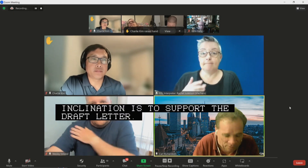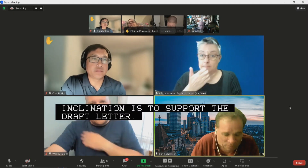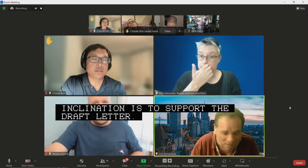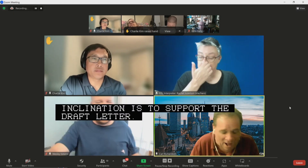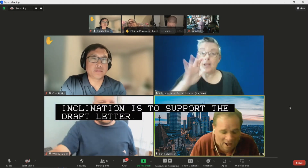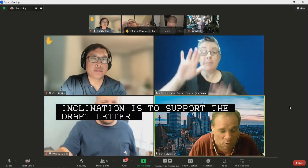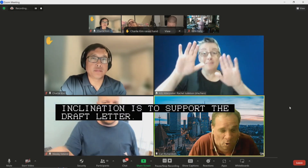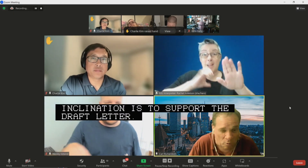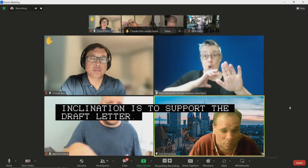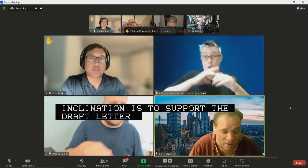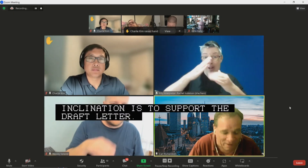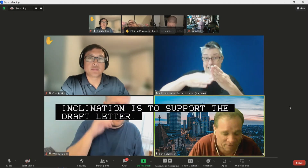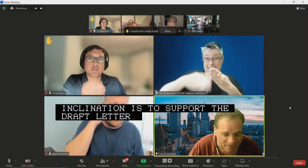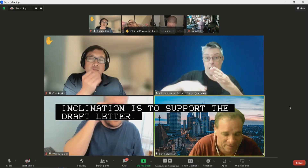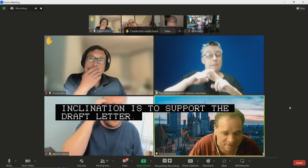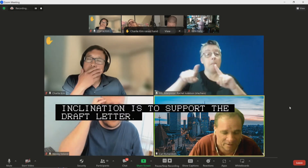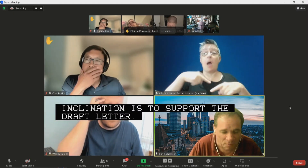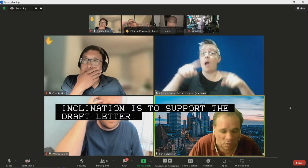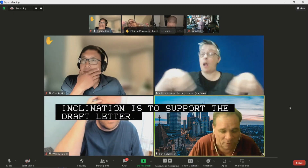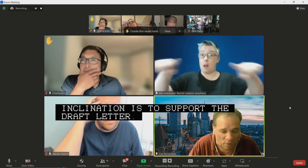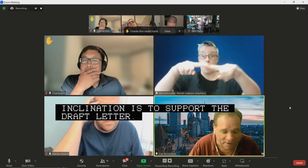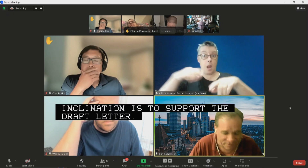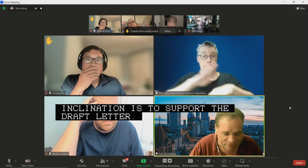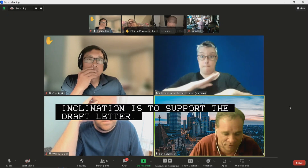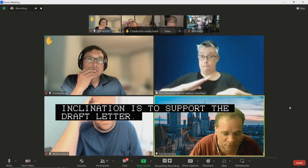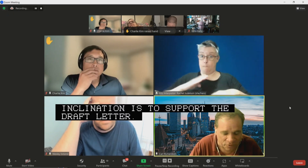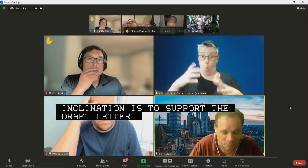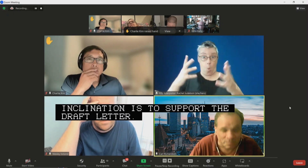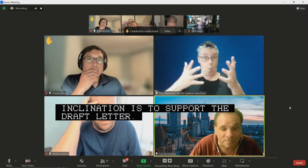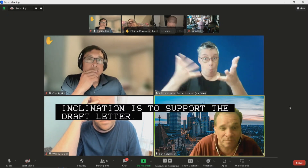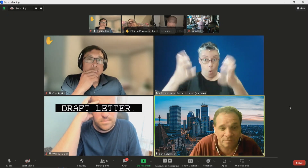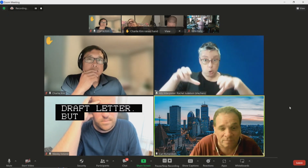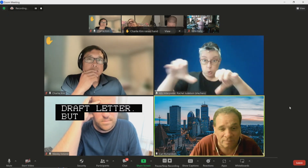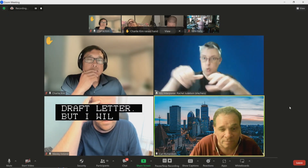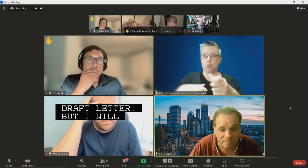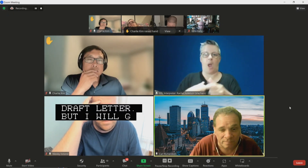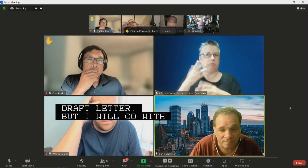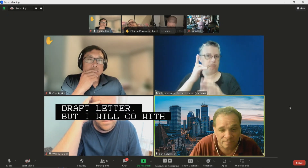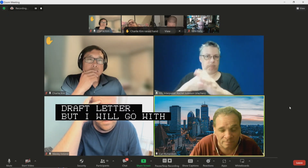But I will go with whatever the board wants to do.